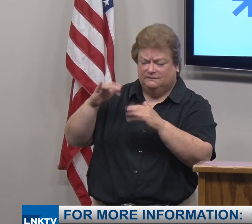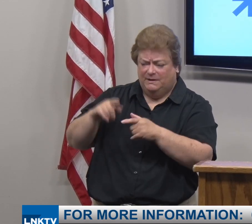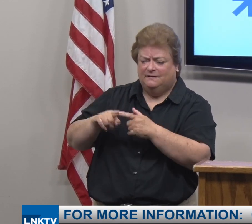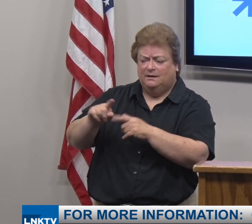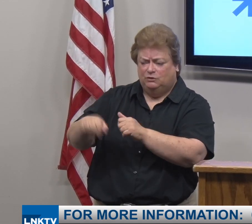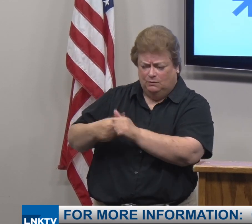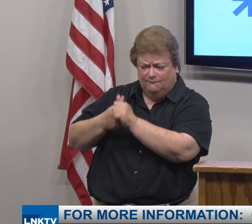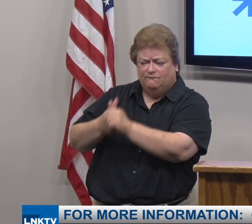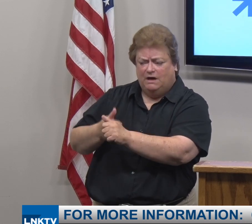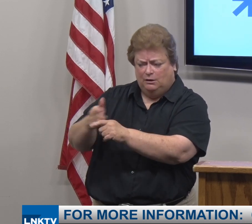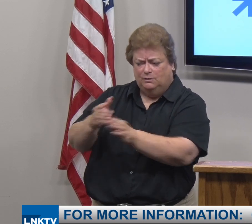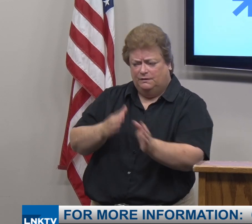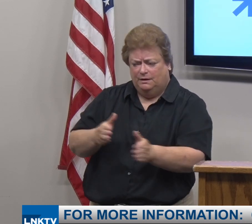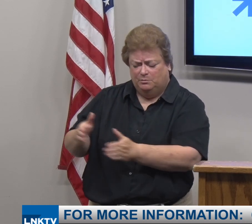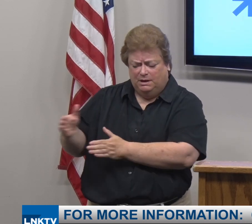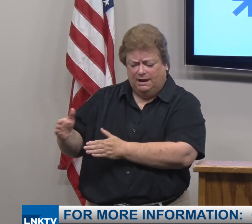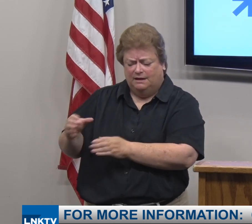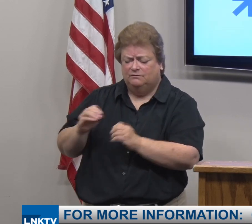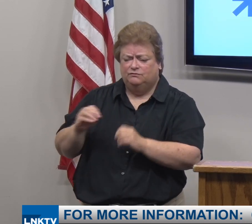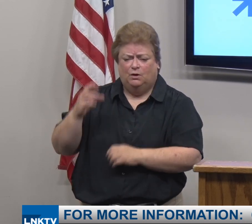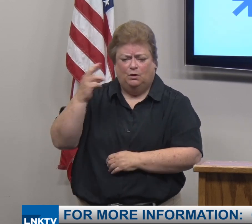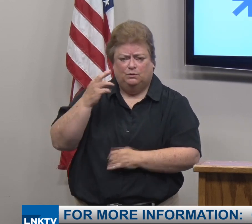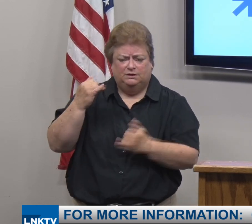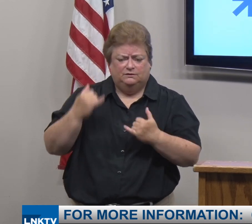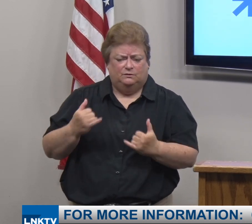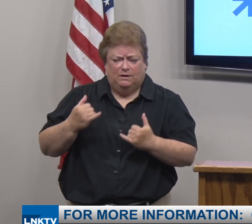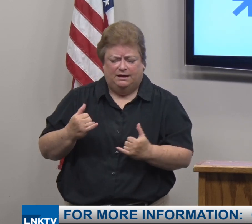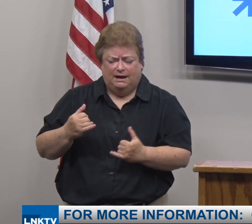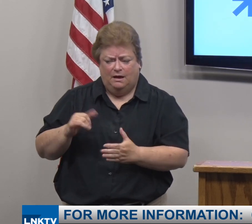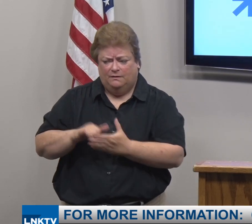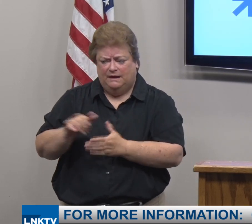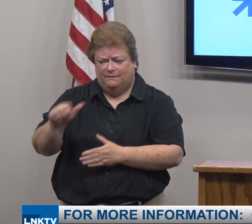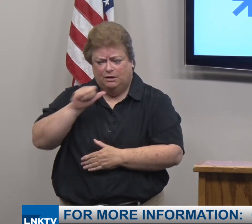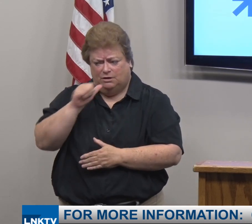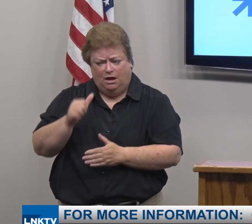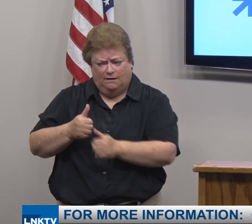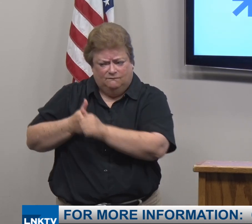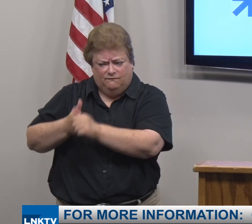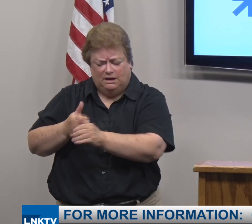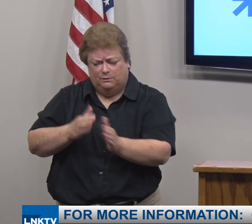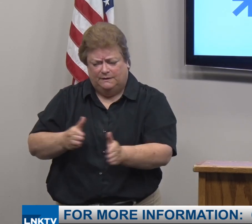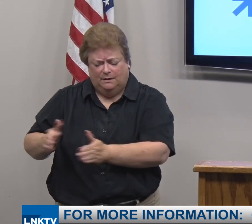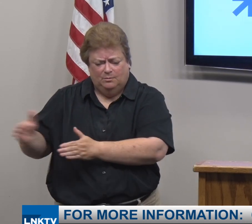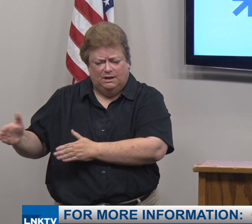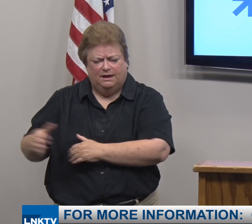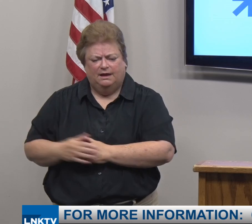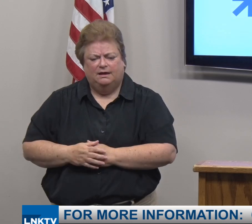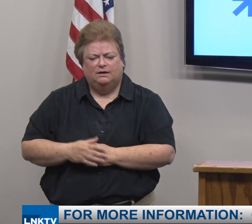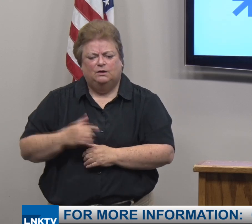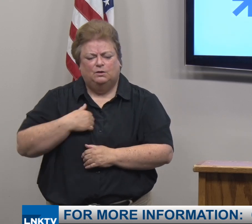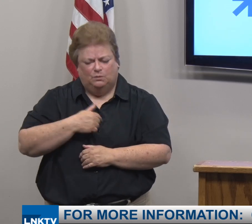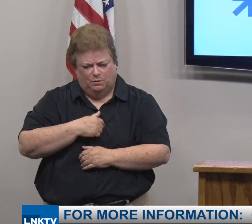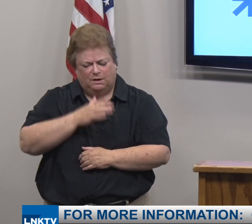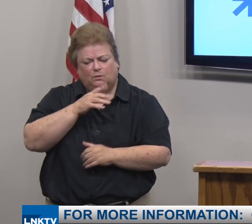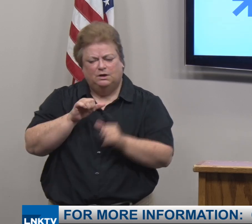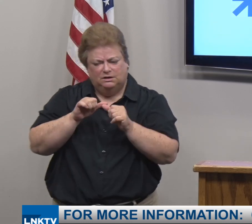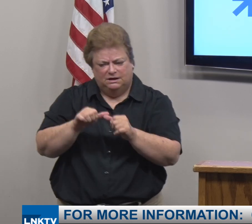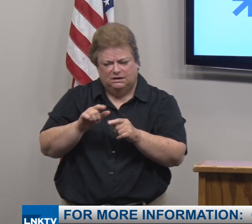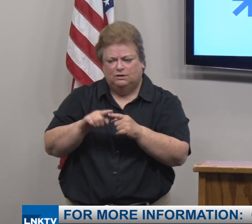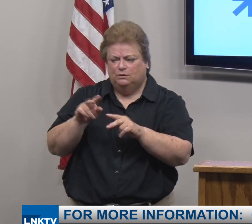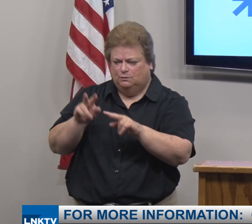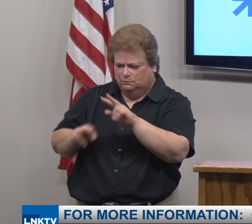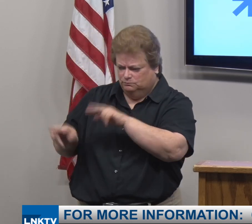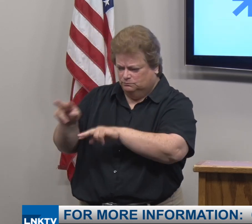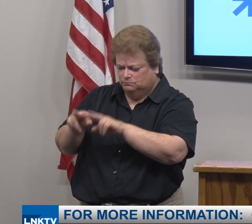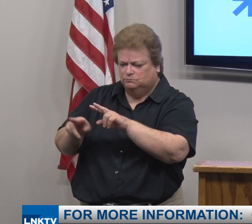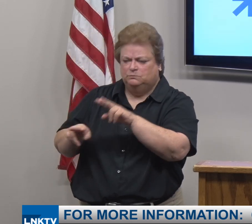we have no reason at this point in time to think that they aren't. And we will be continuing to do surveillance as we do with